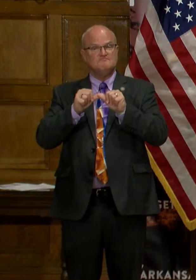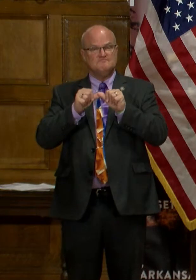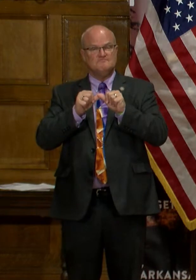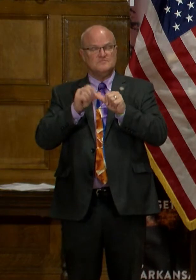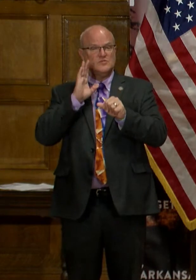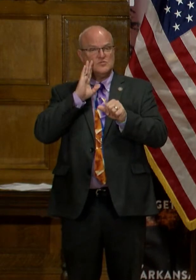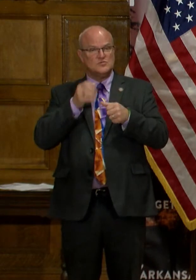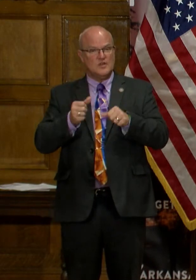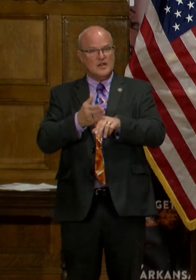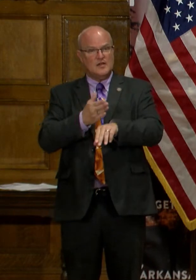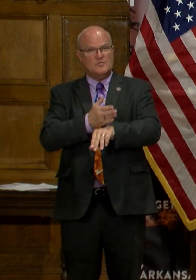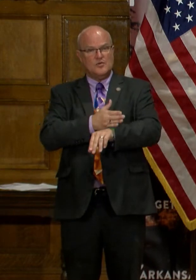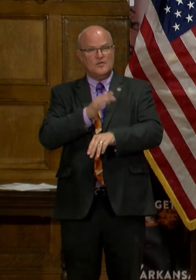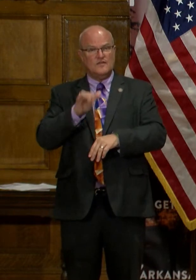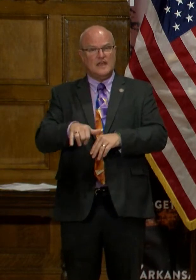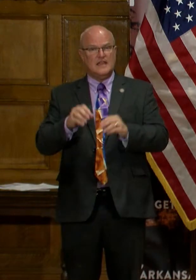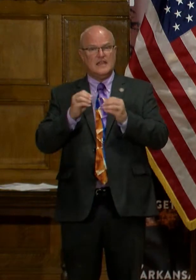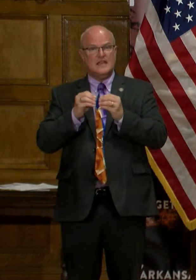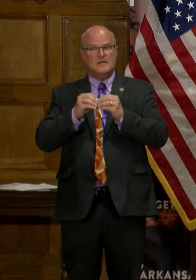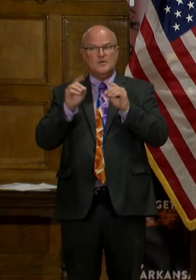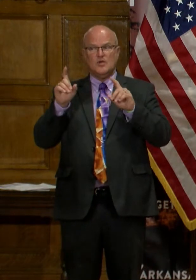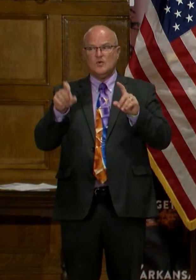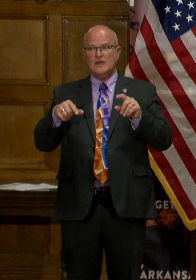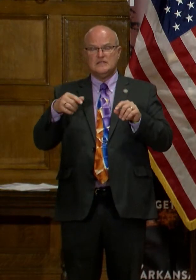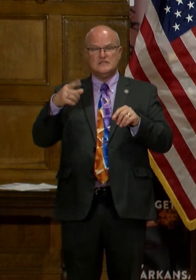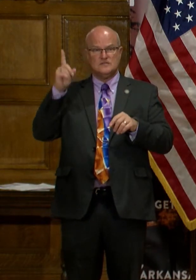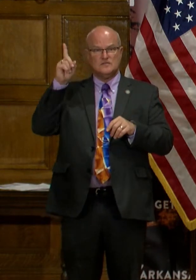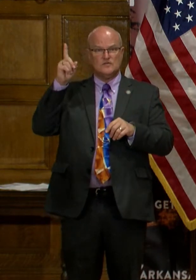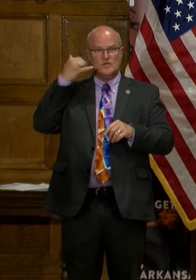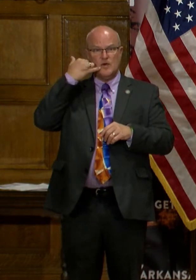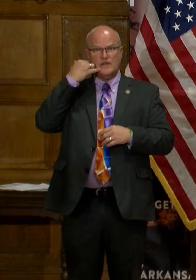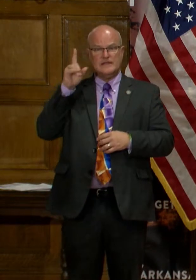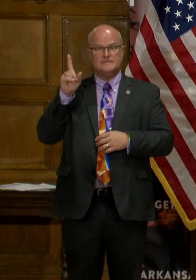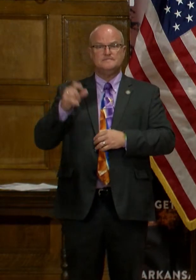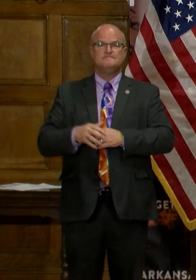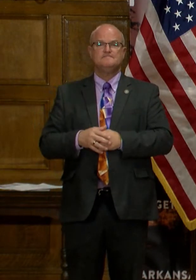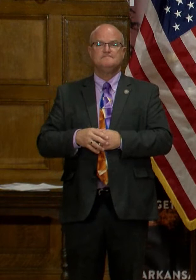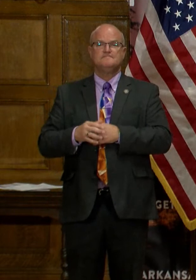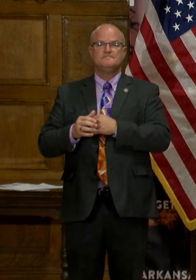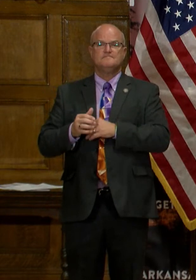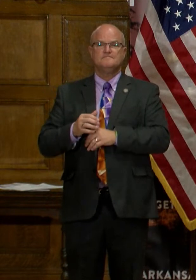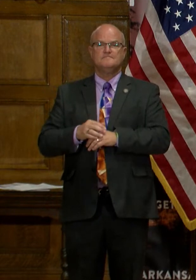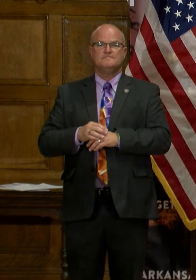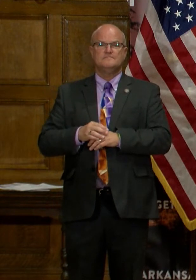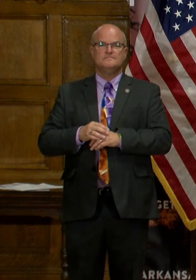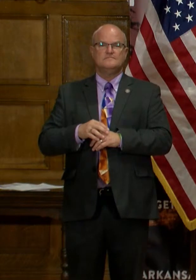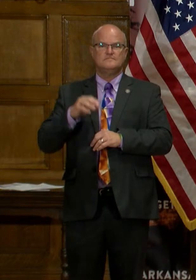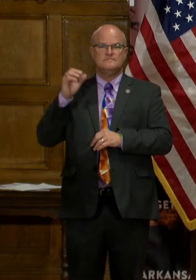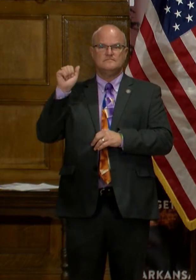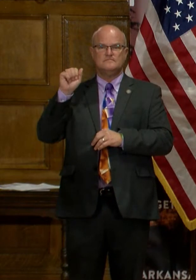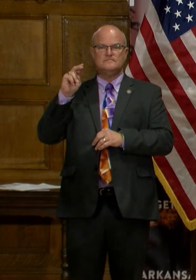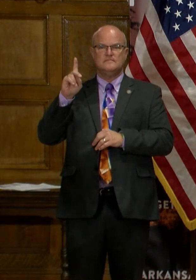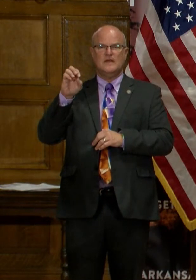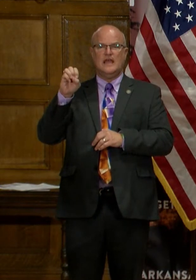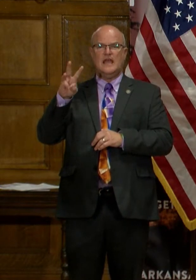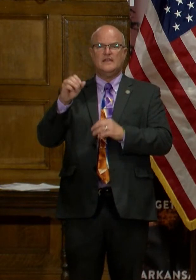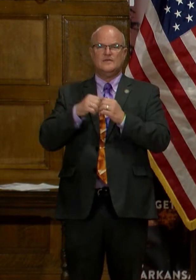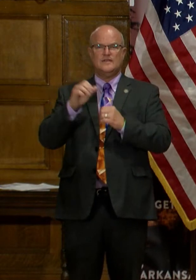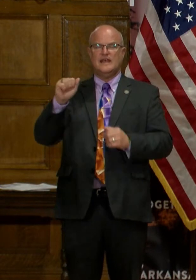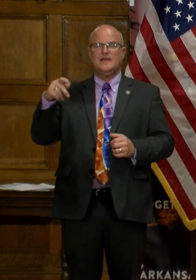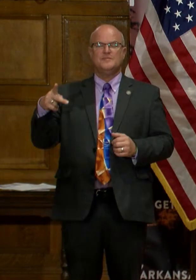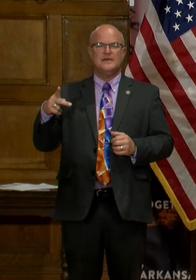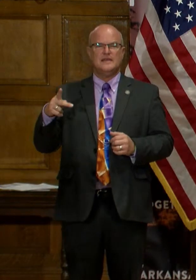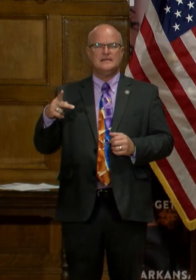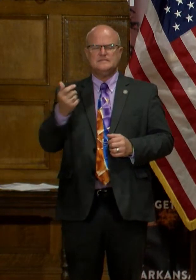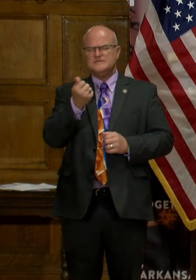continue to try to improve that. Are there any questions remotely? Yeah, Governor, this is Andrew with AP. Had